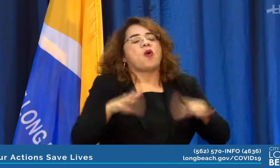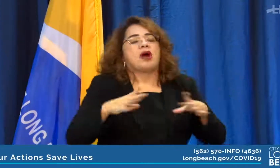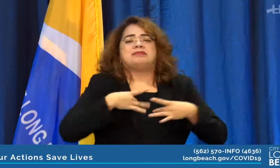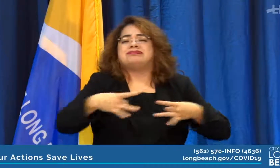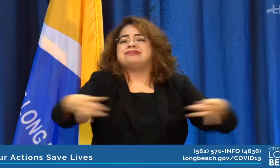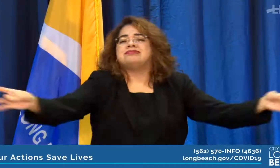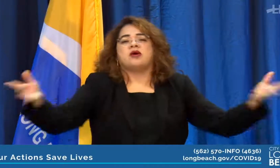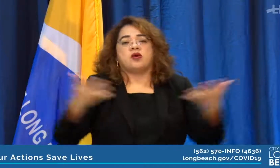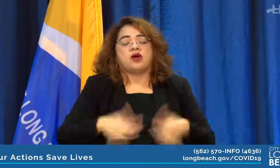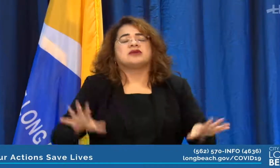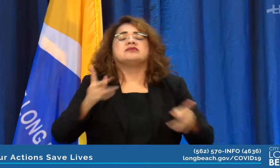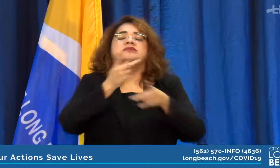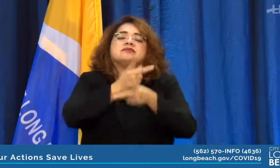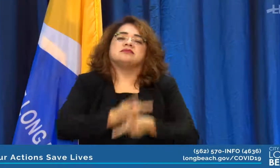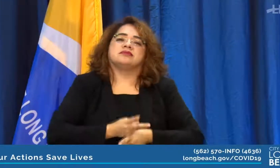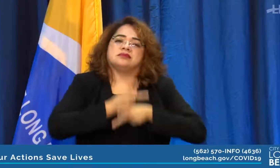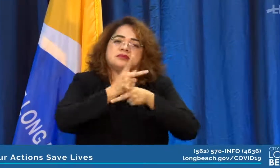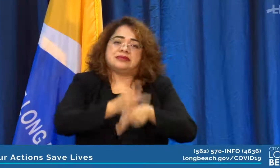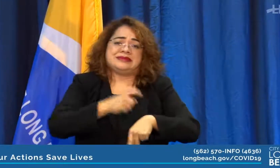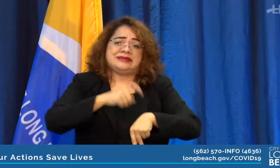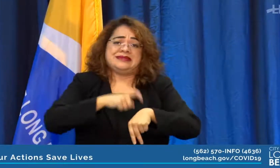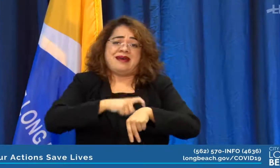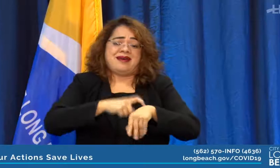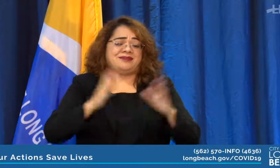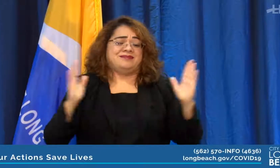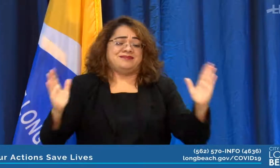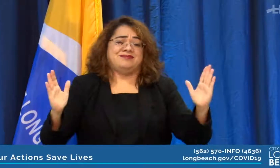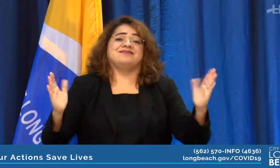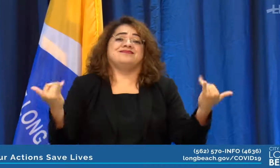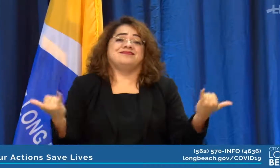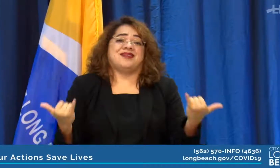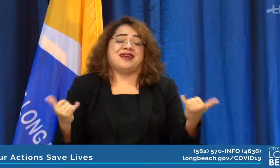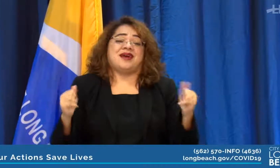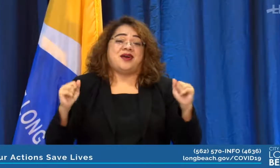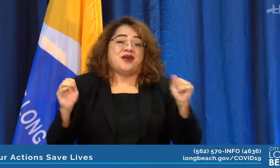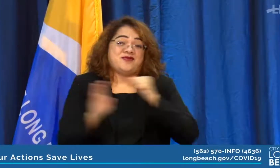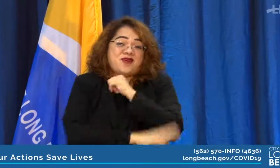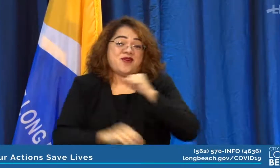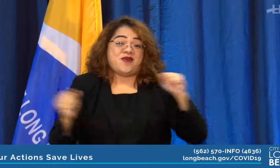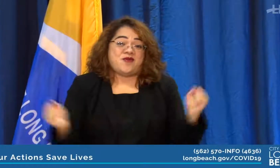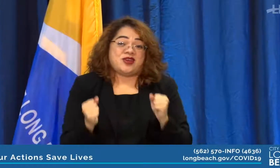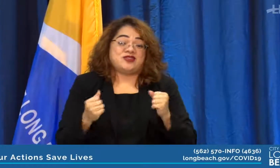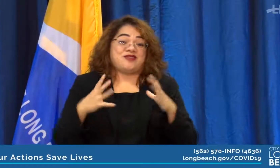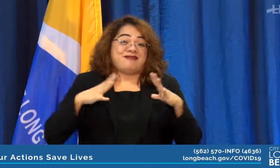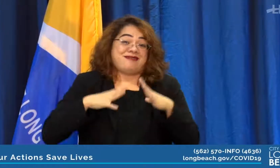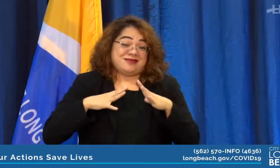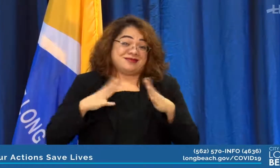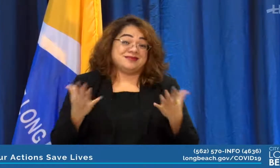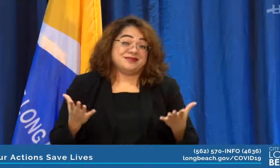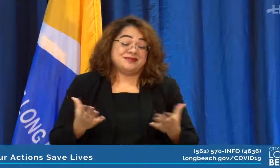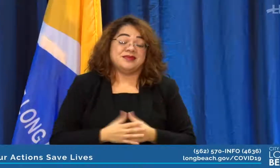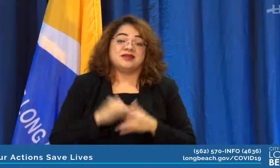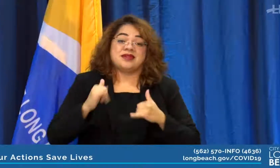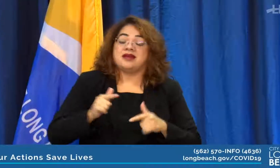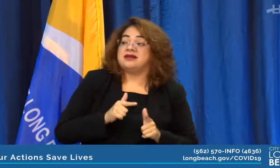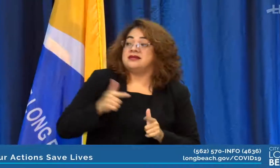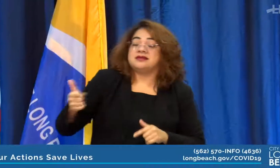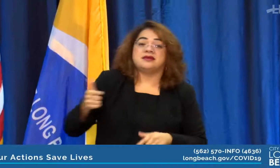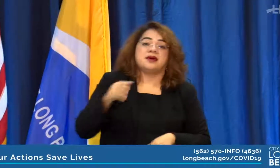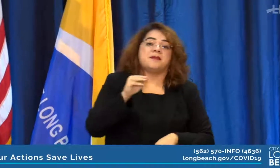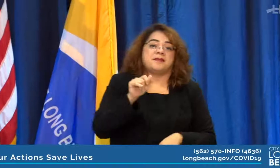time frame, and to support all of you as we go forward. So with that, I'll turn it back over to the mayor.